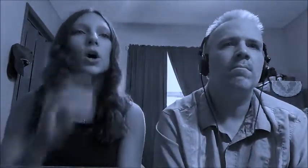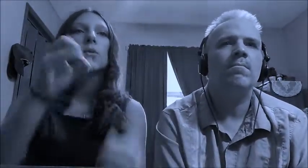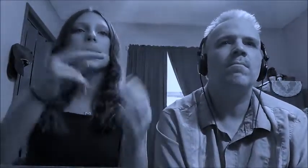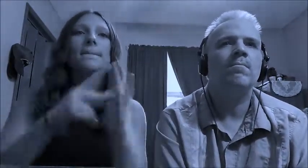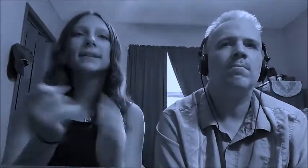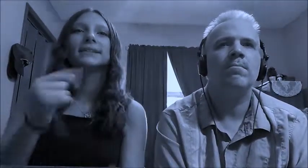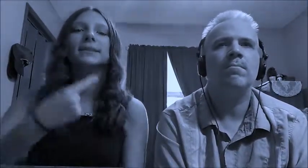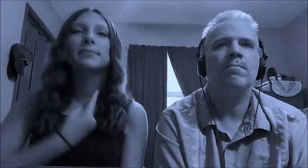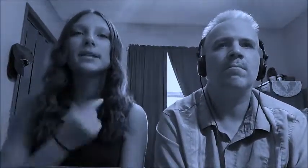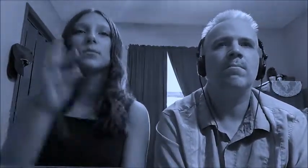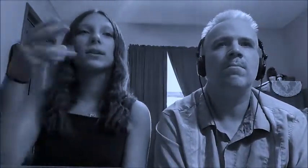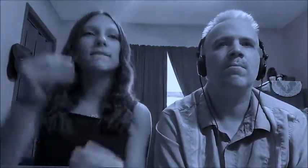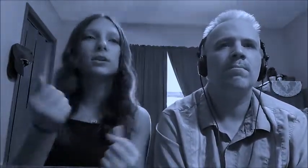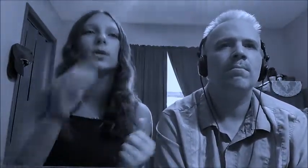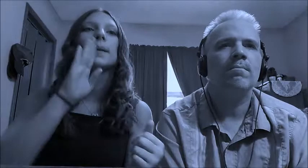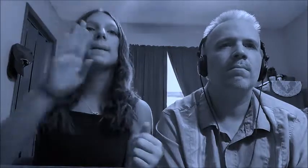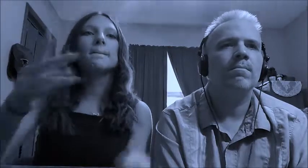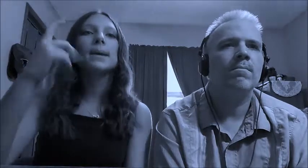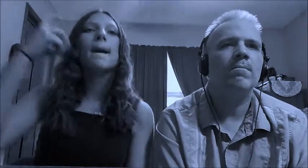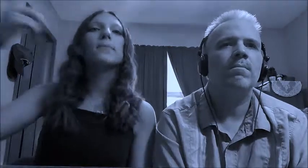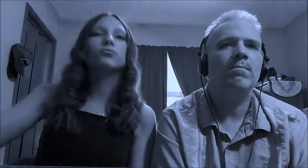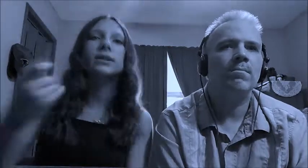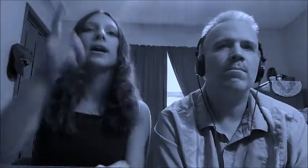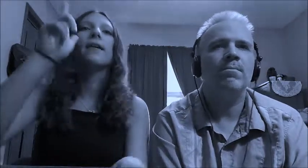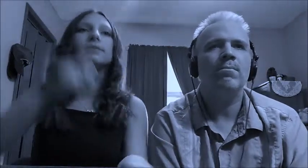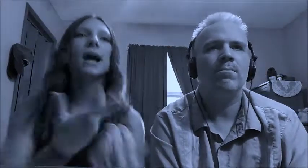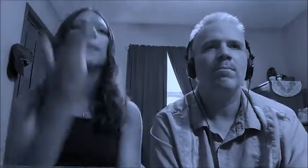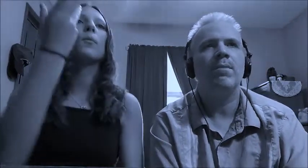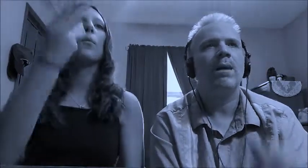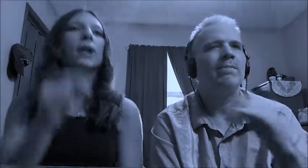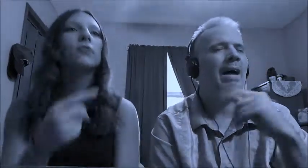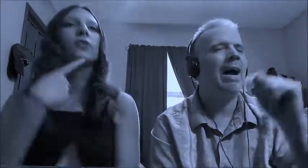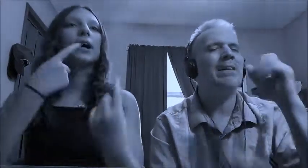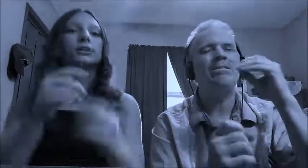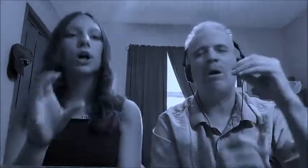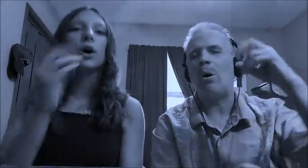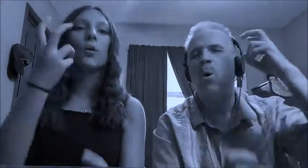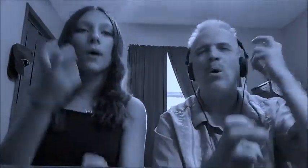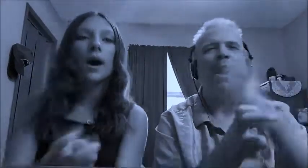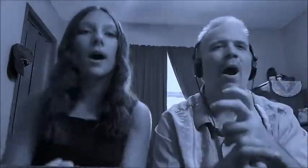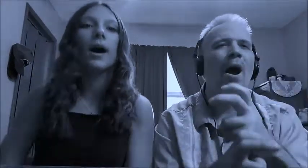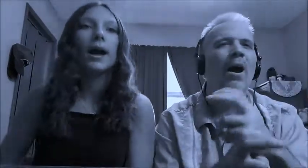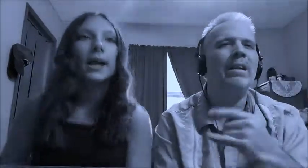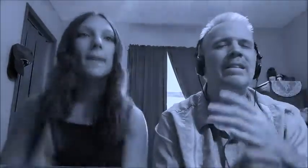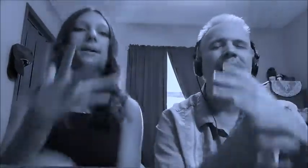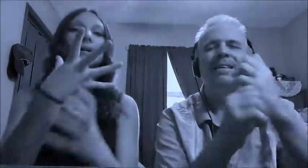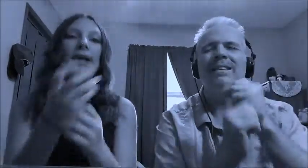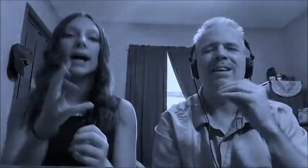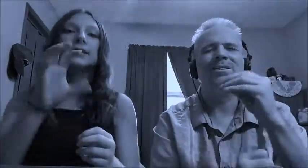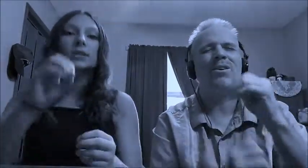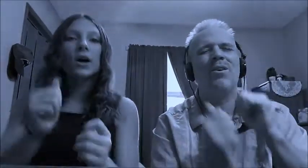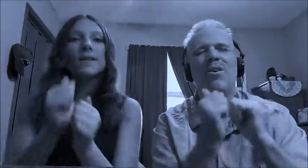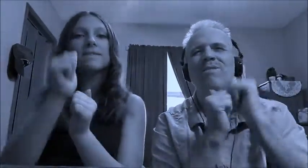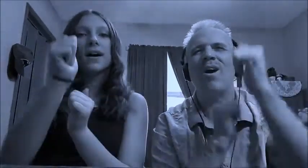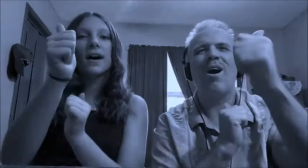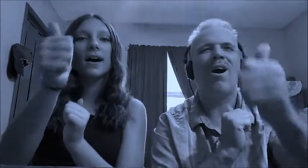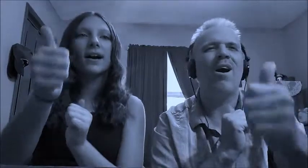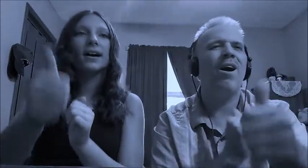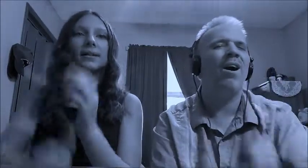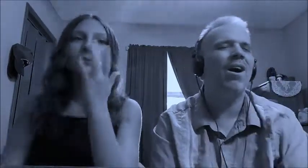apart, what it meant to me will eventually be a memory of a time when I tried I tried so hard and got so far